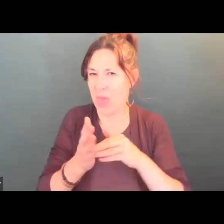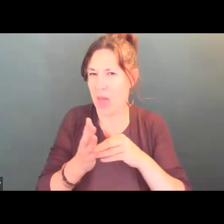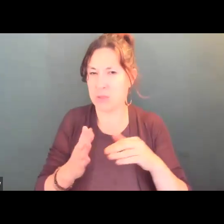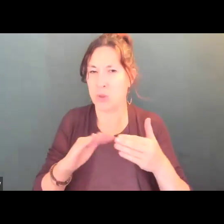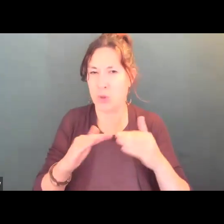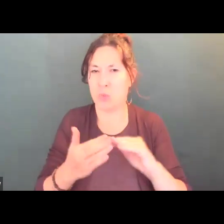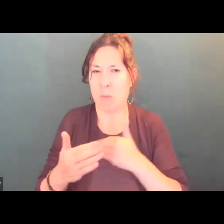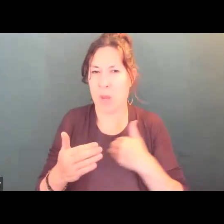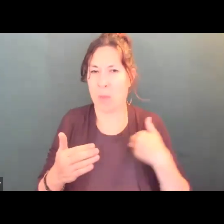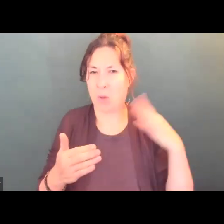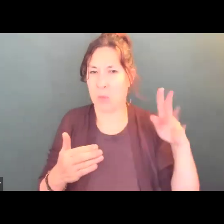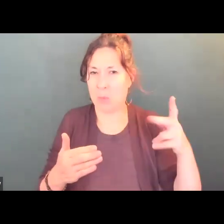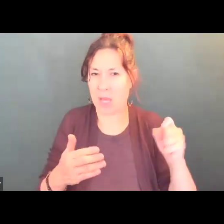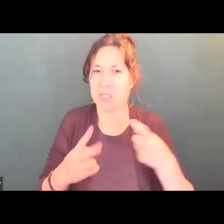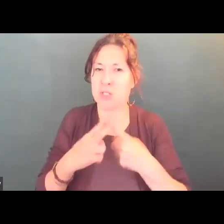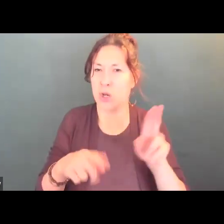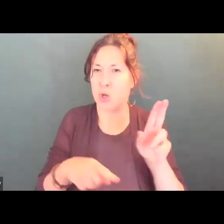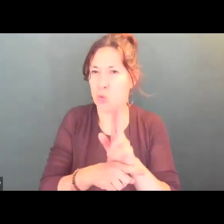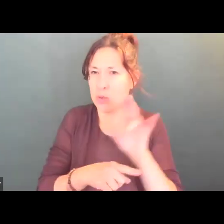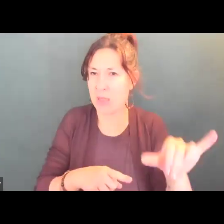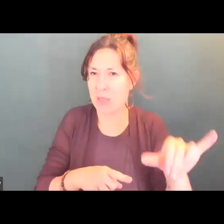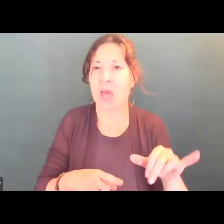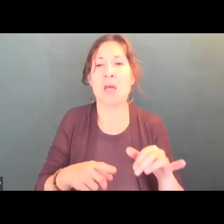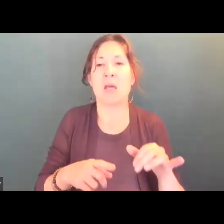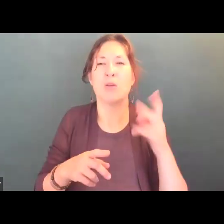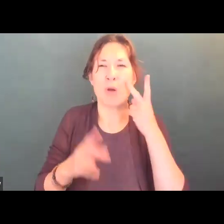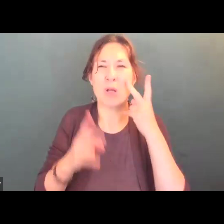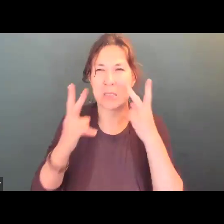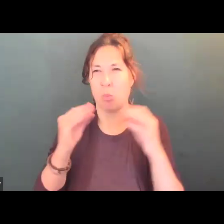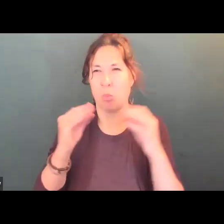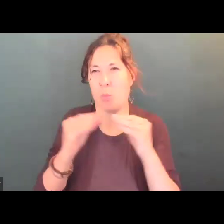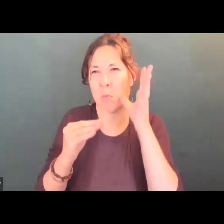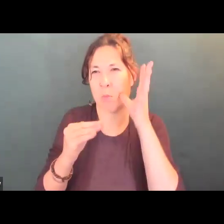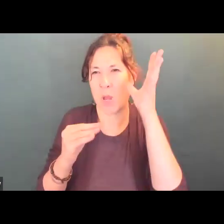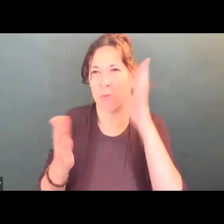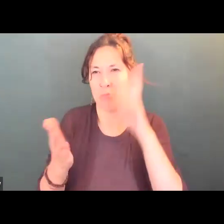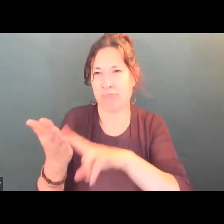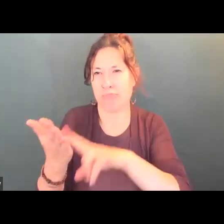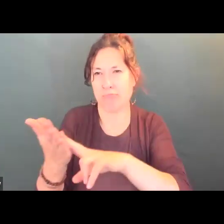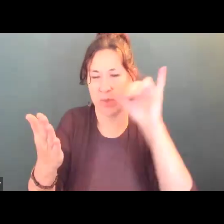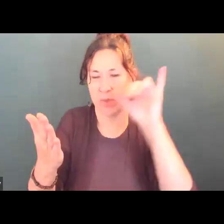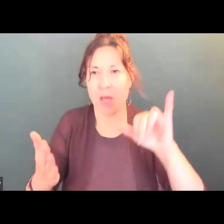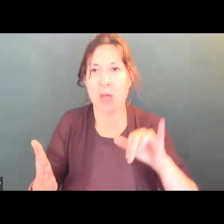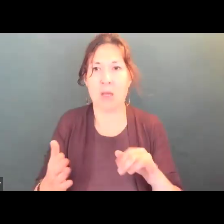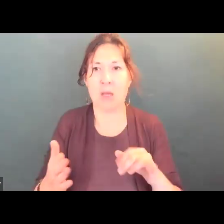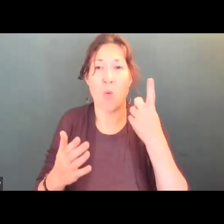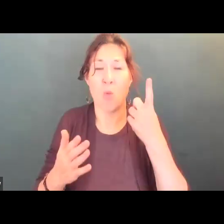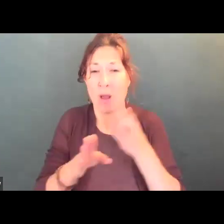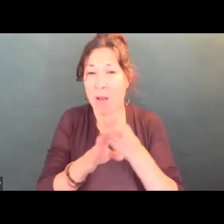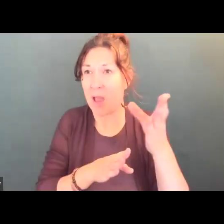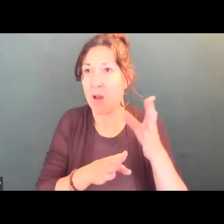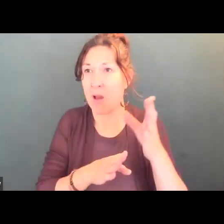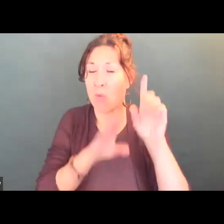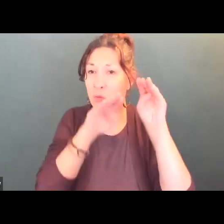that there'll be even more as more and more parents log into it. One big area of focus for us this year, and I know for school